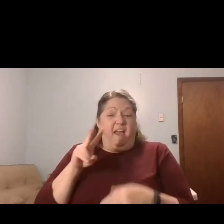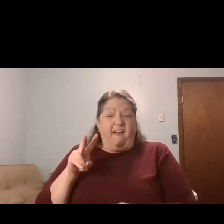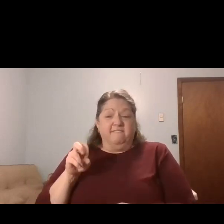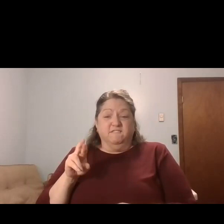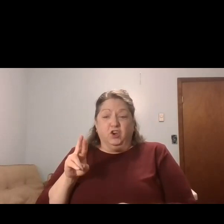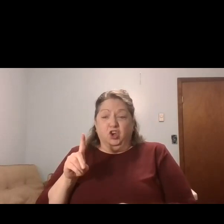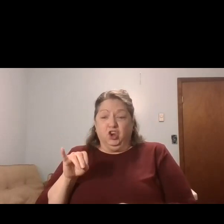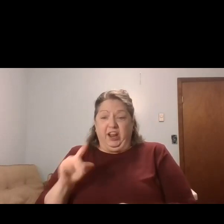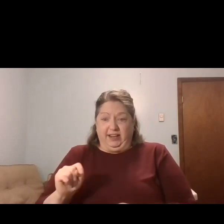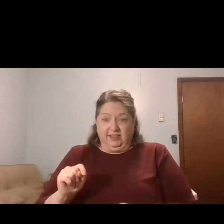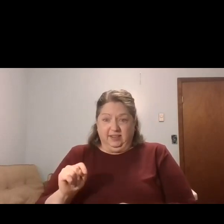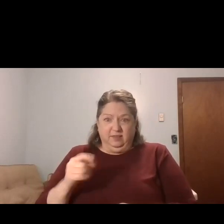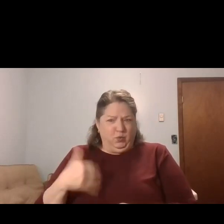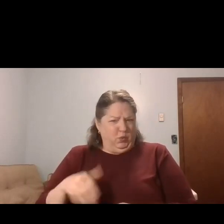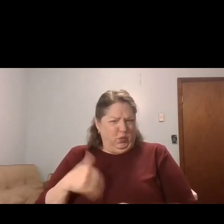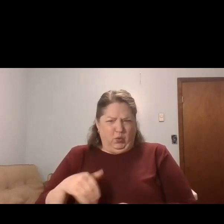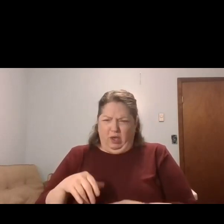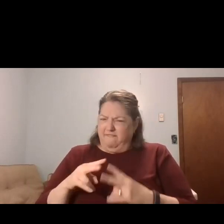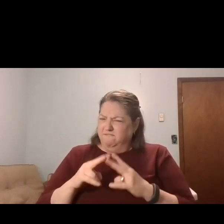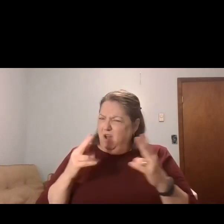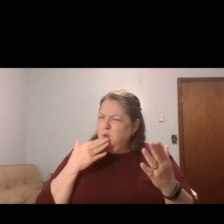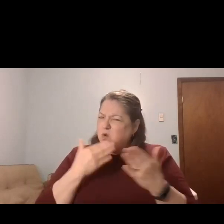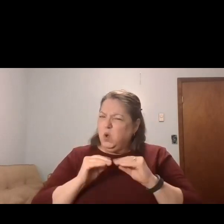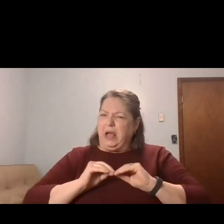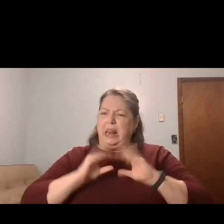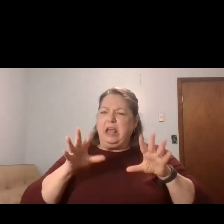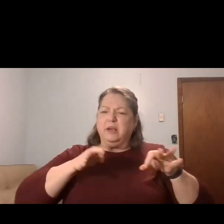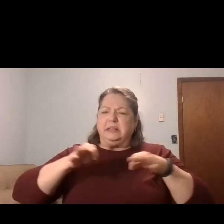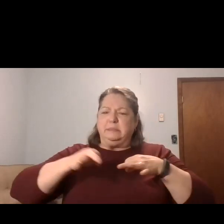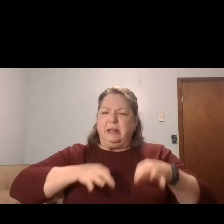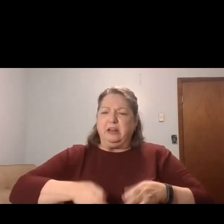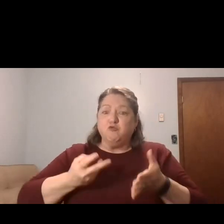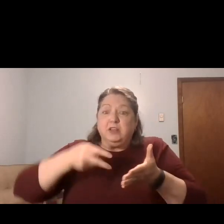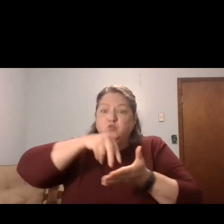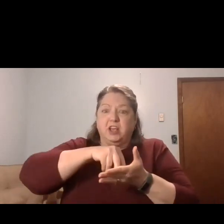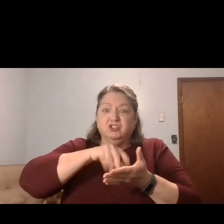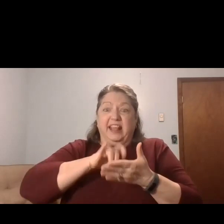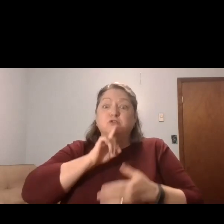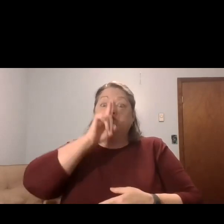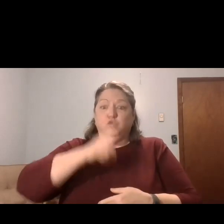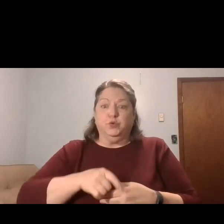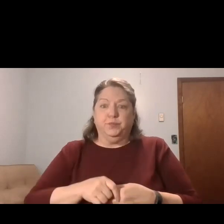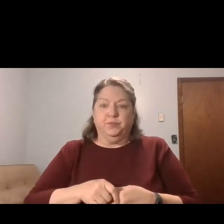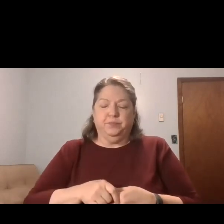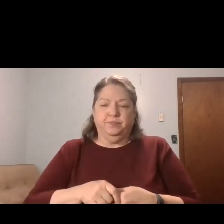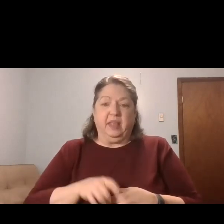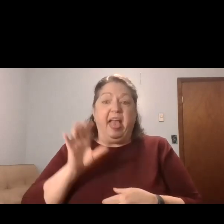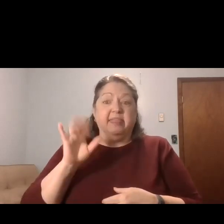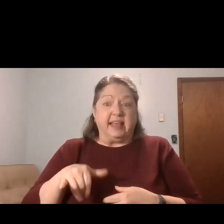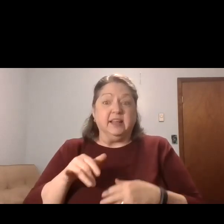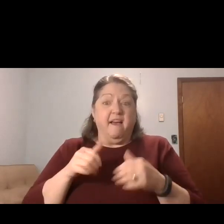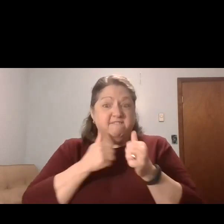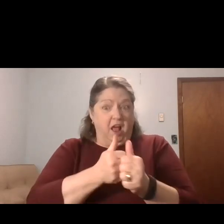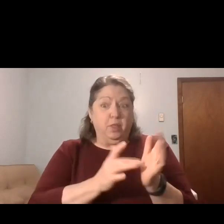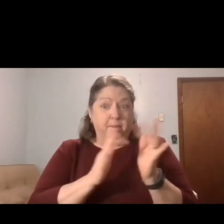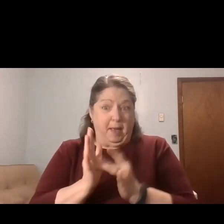need to know more about the resurrection and the living Christ and his God. So it's biblical, it's historical, but